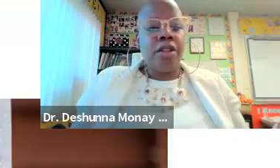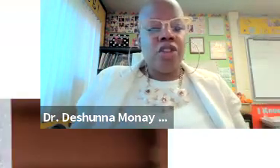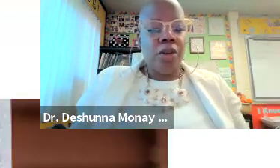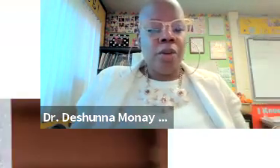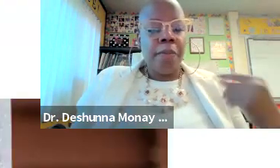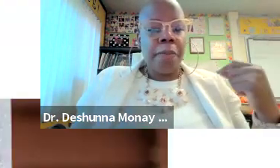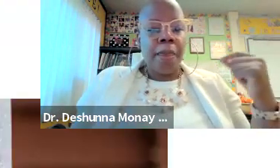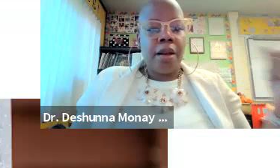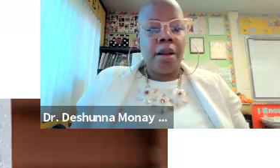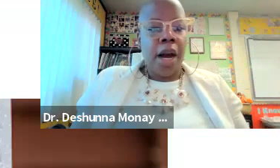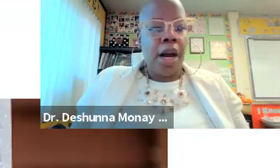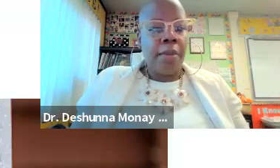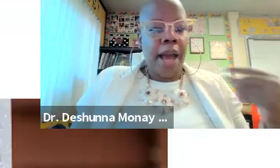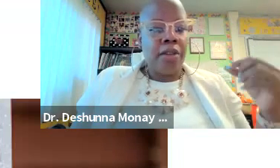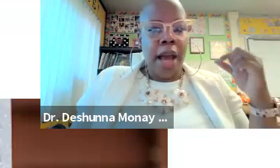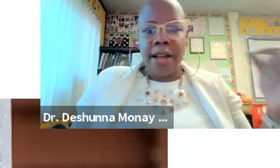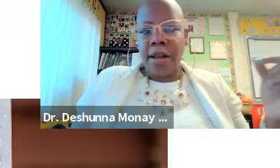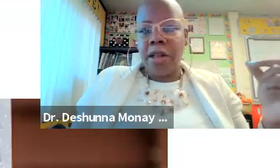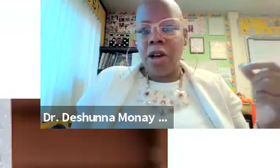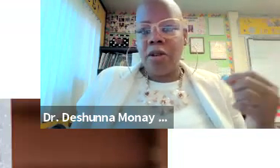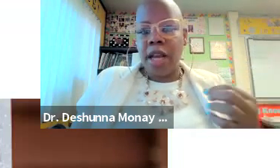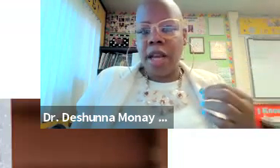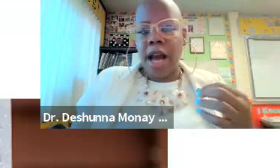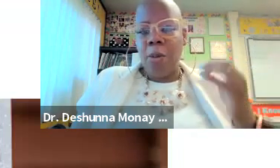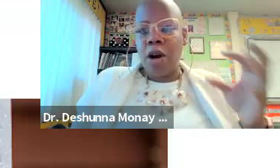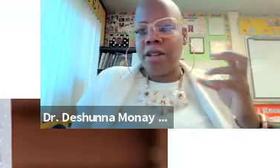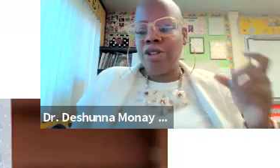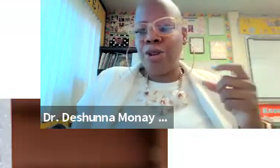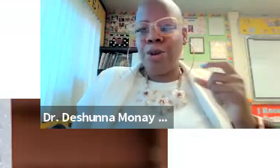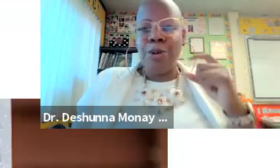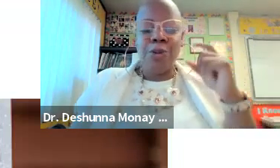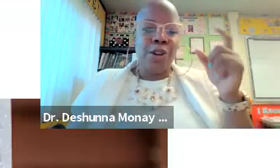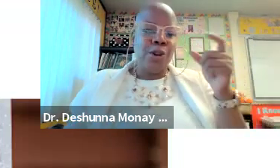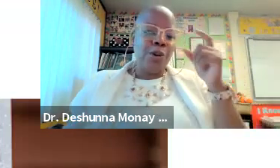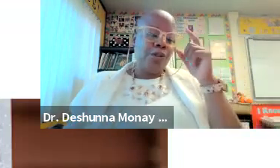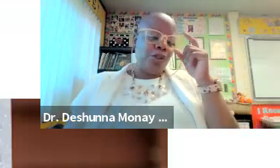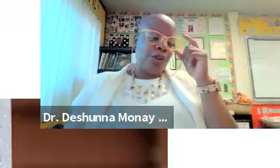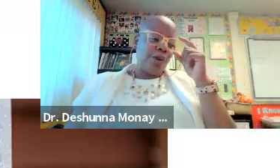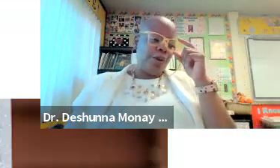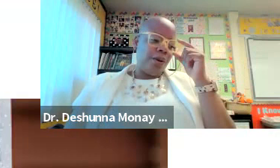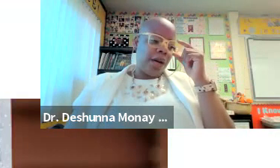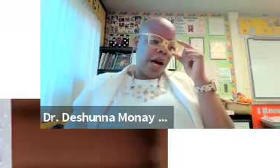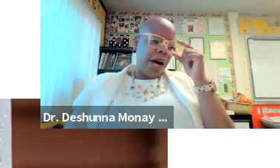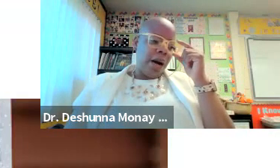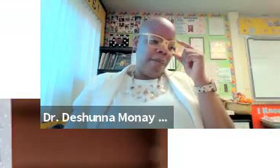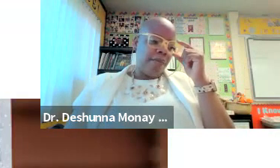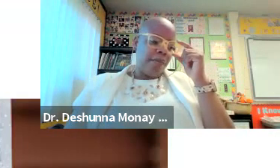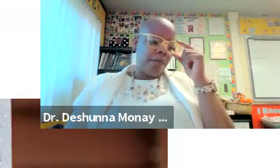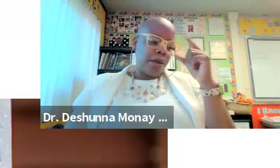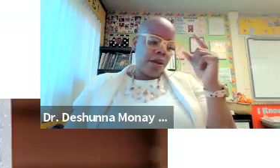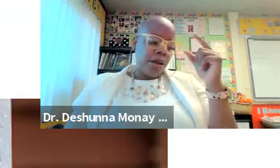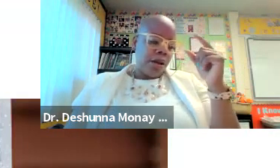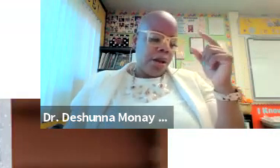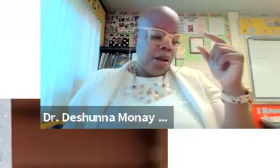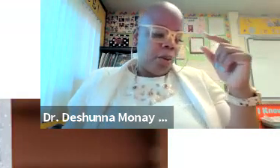I want to, as I'm closing, I want for you to